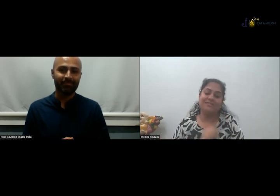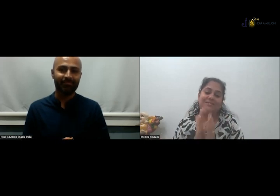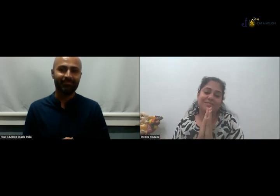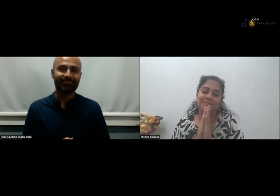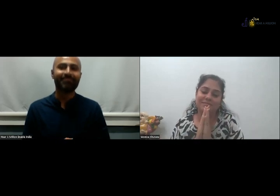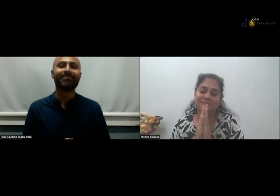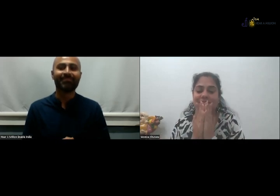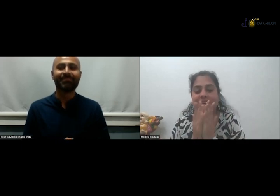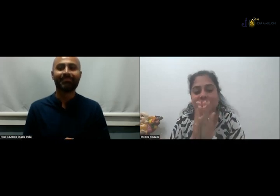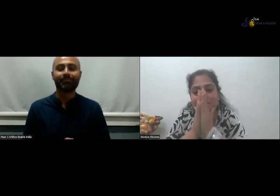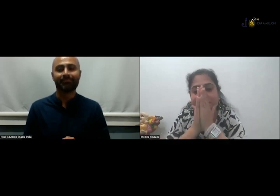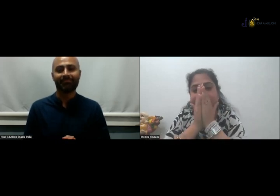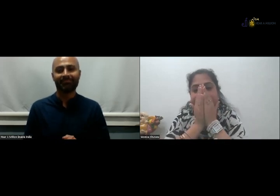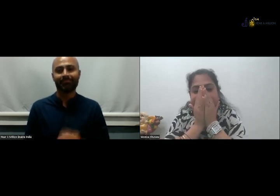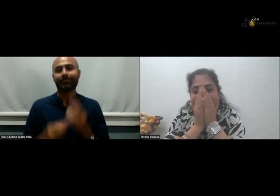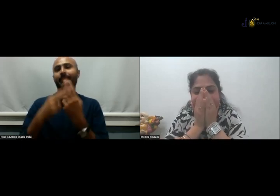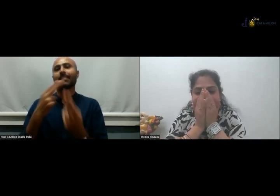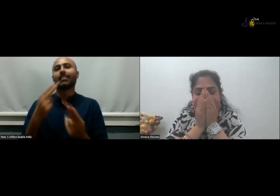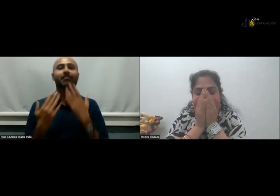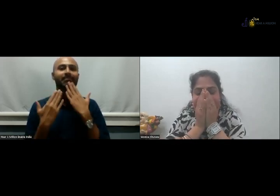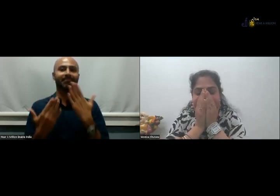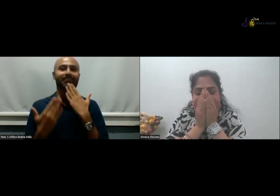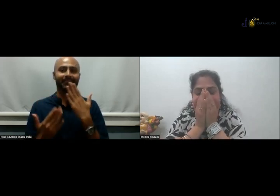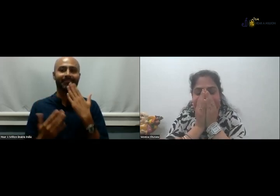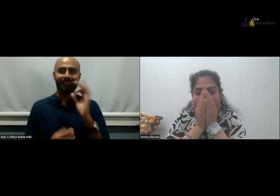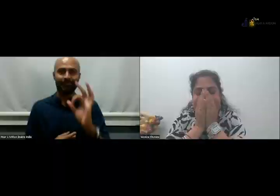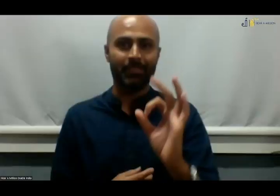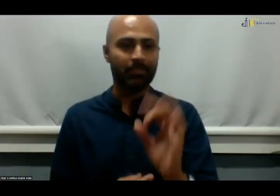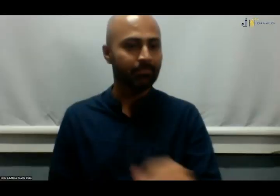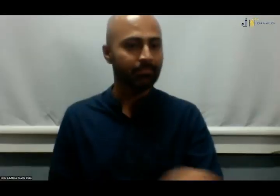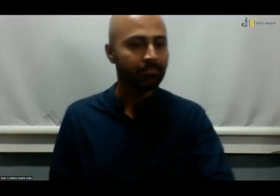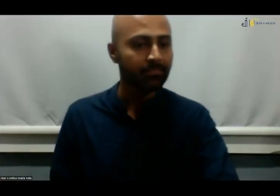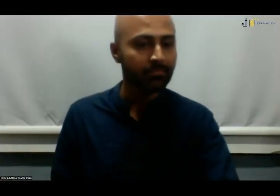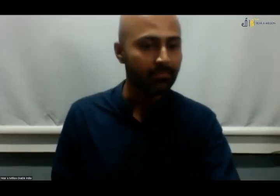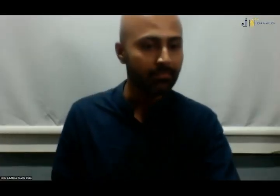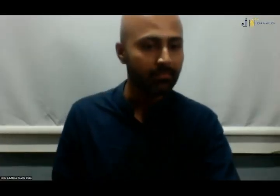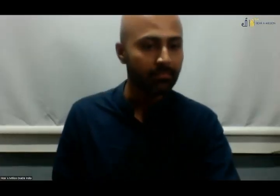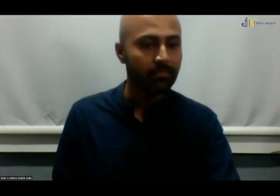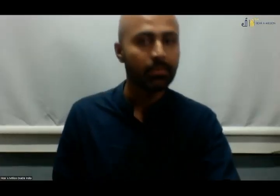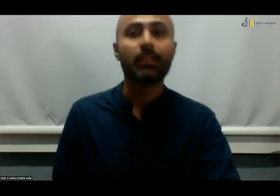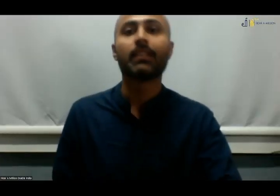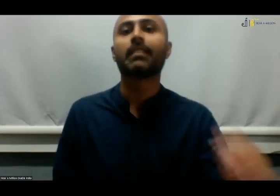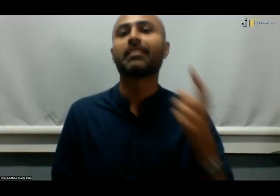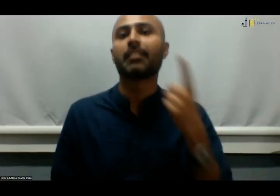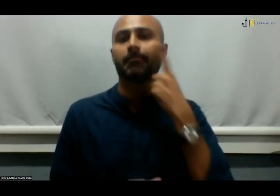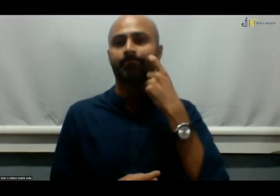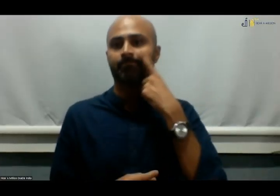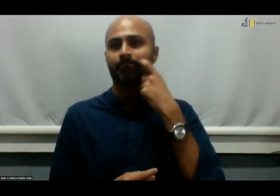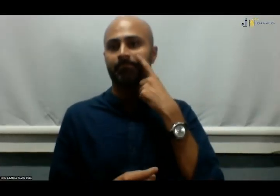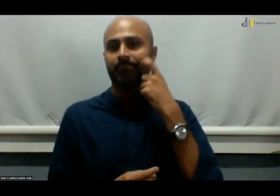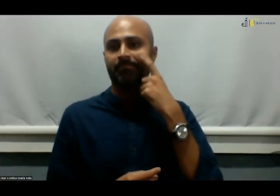my sorrows. It's just that I have been crying. Thank you, Monica.